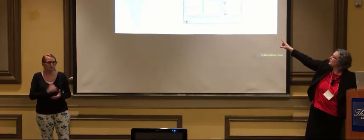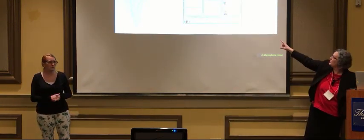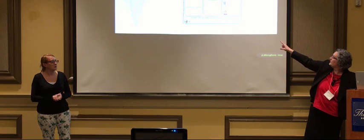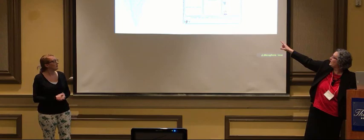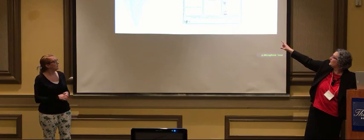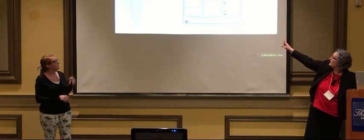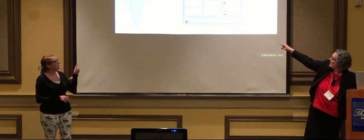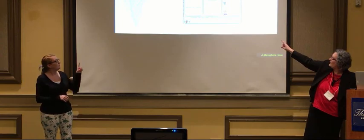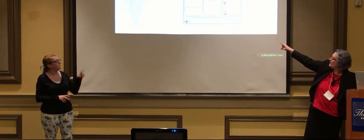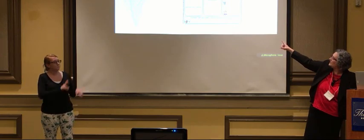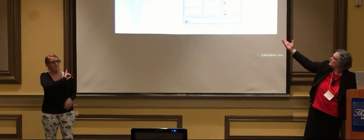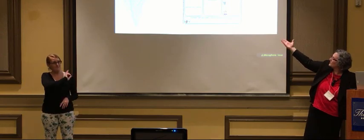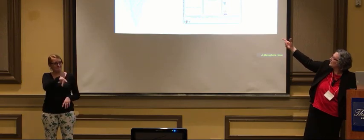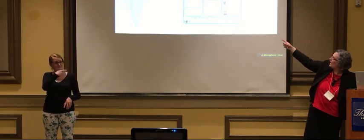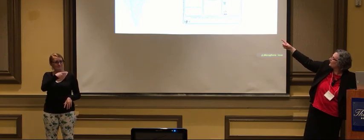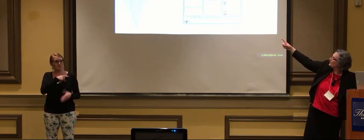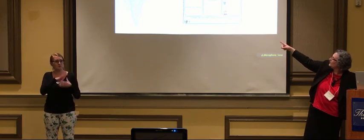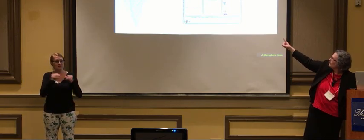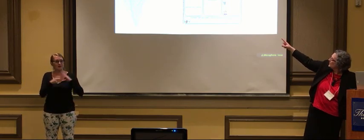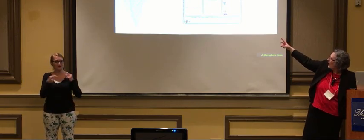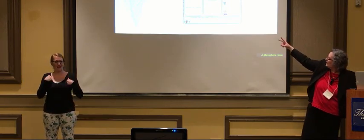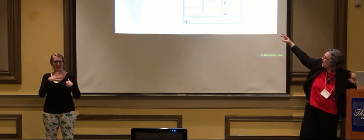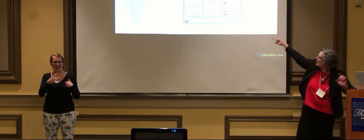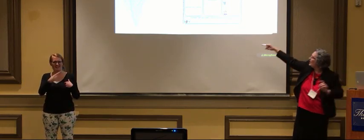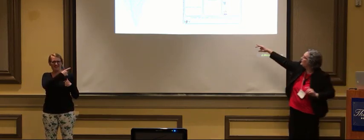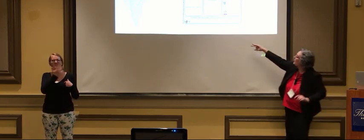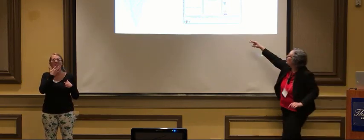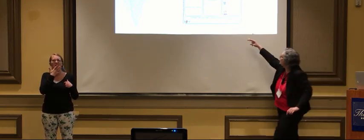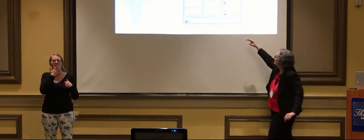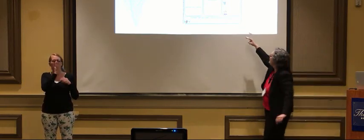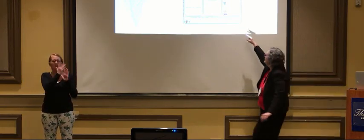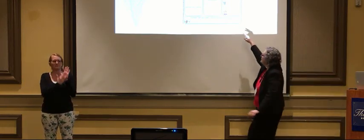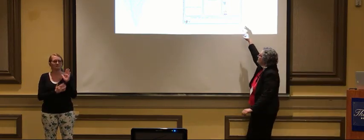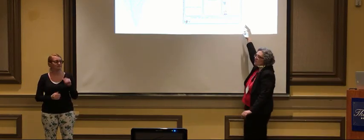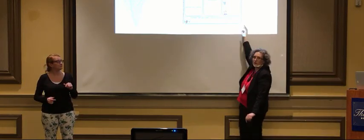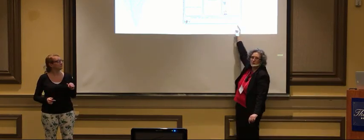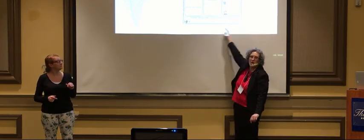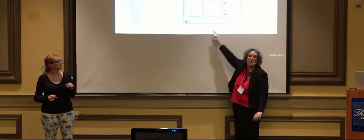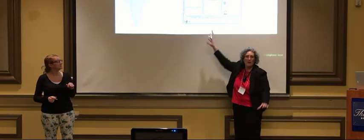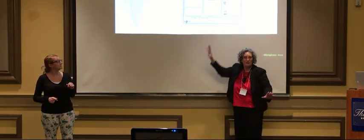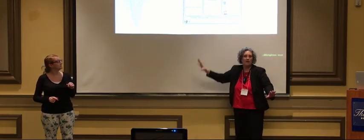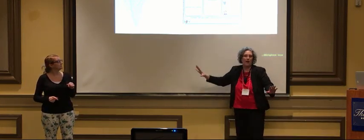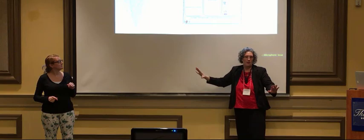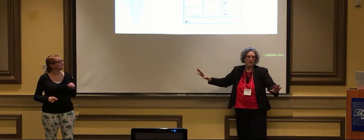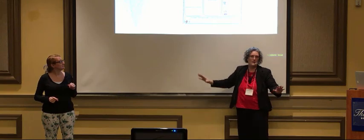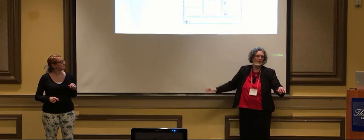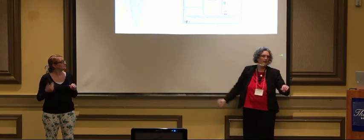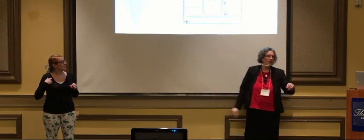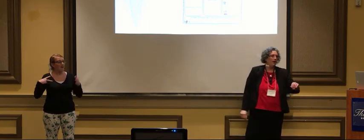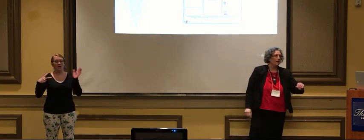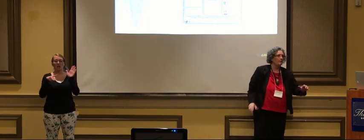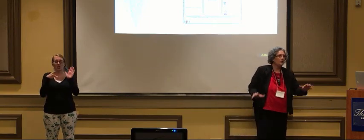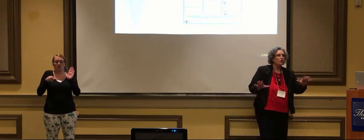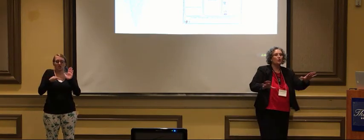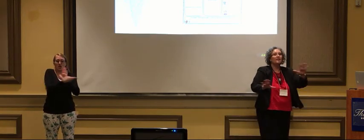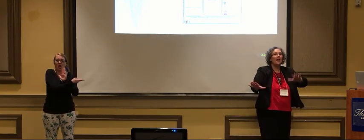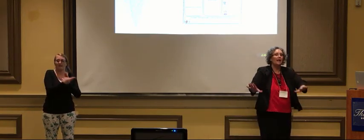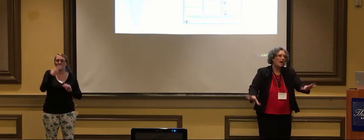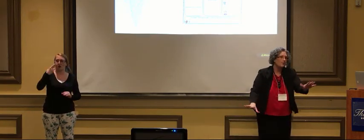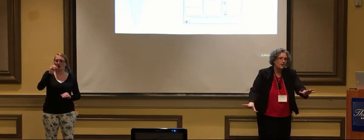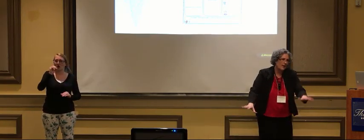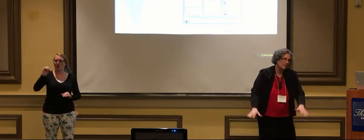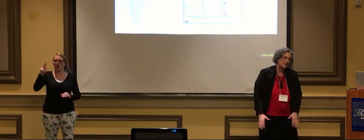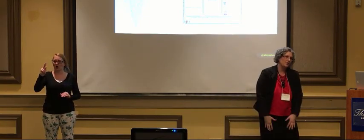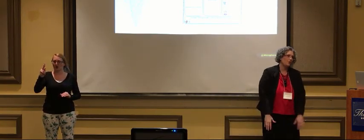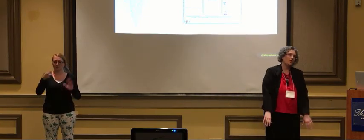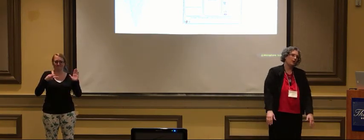Here's the personal narrative that I like in the new color. I cut off the hook because my students were not ready for that element. You decide